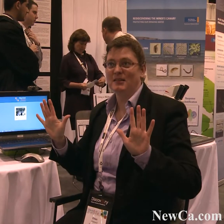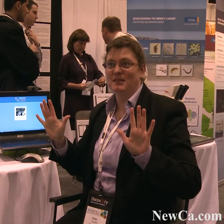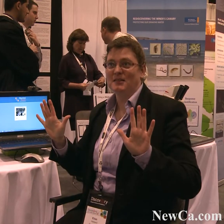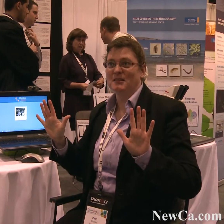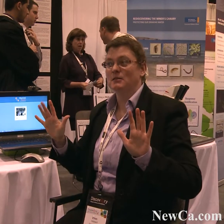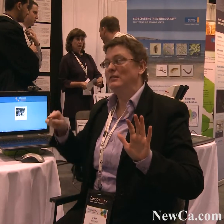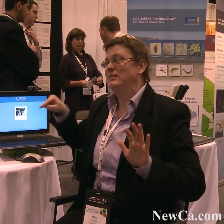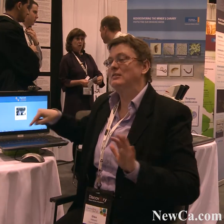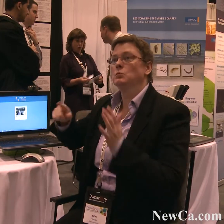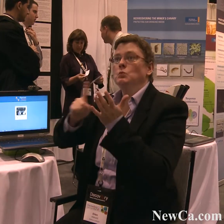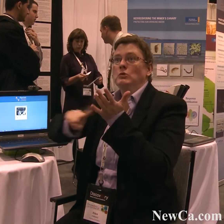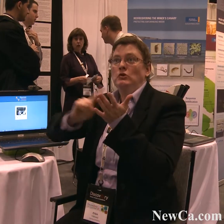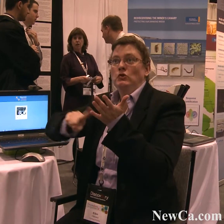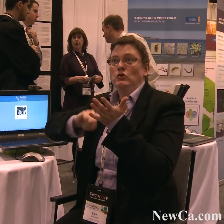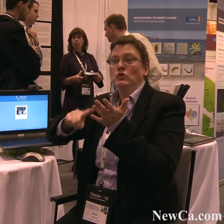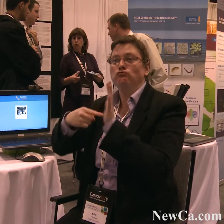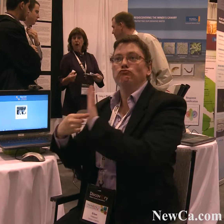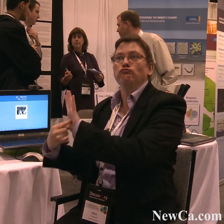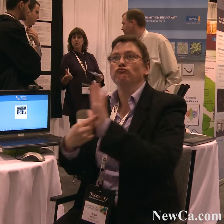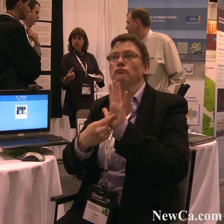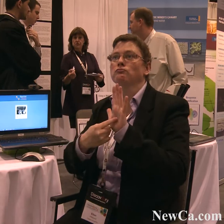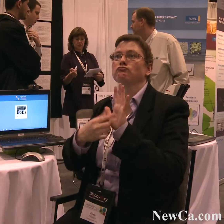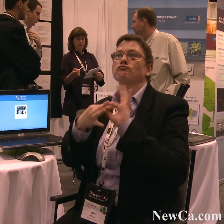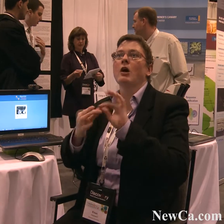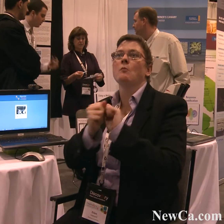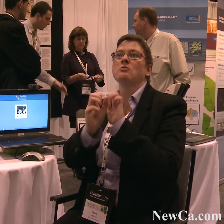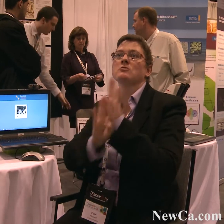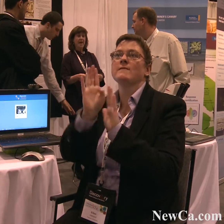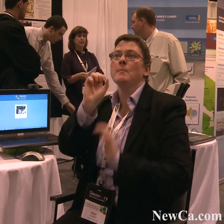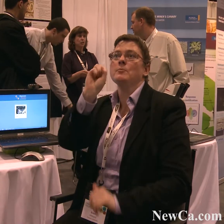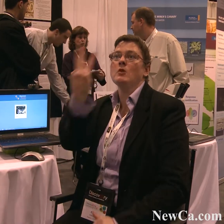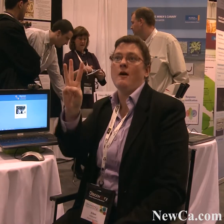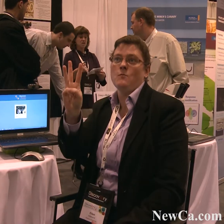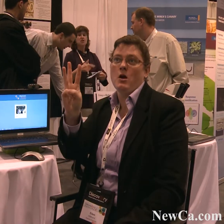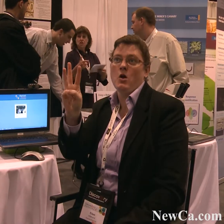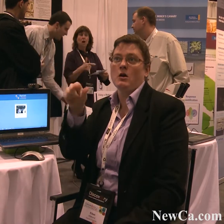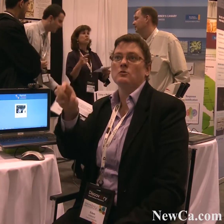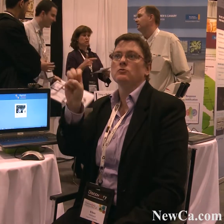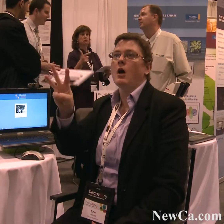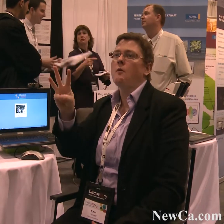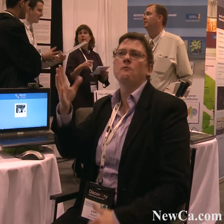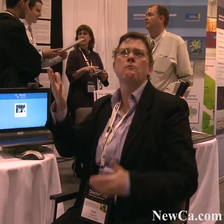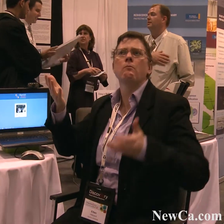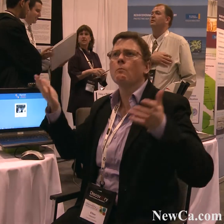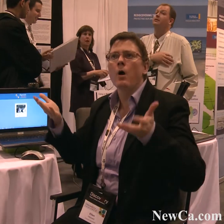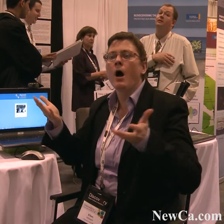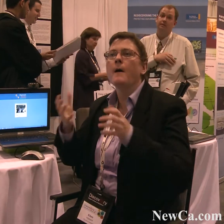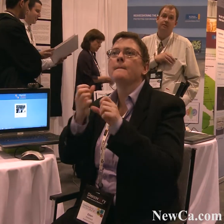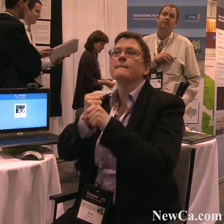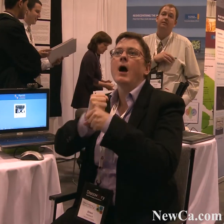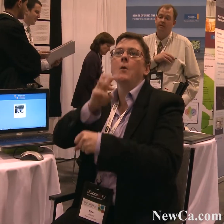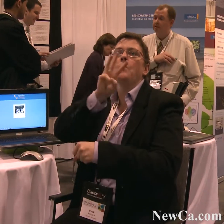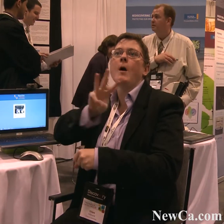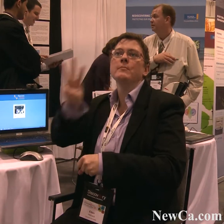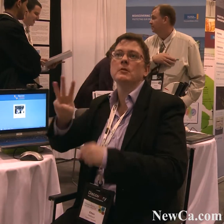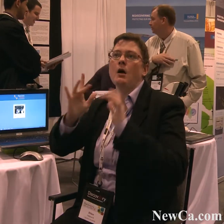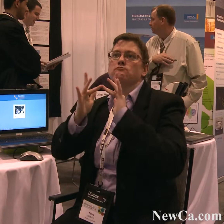of Excellence trade show. One of the things that I'd like to demonstrate is the research that we're doing in the development of this piece of software.